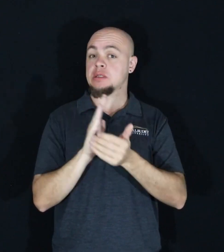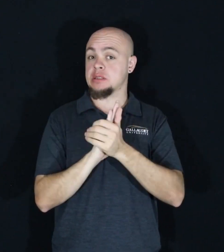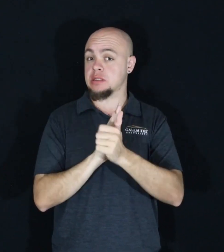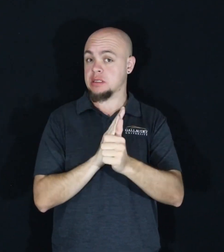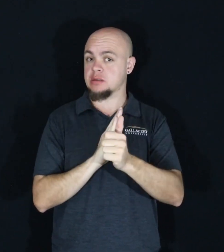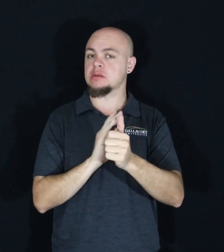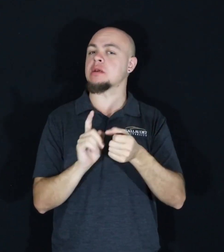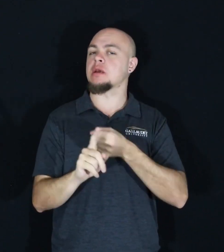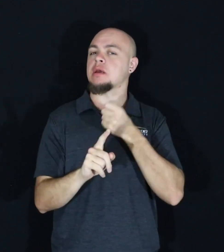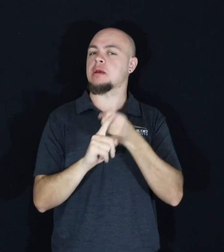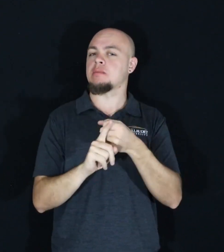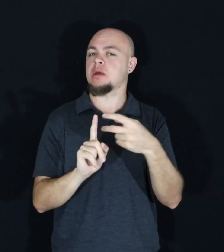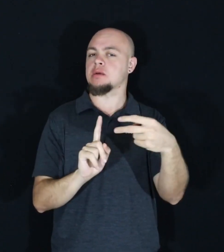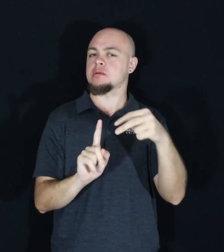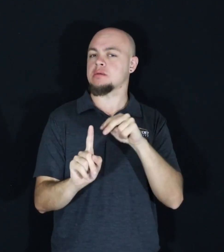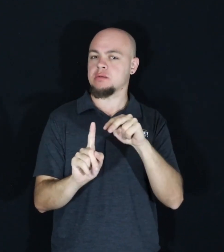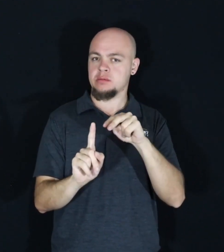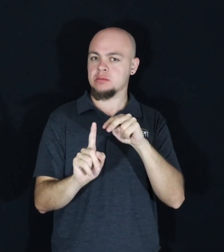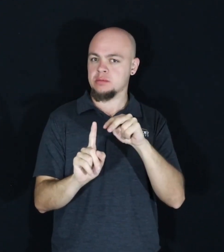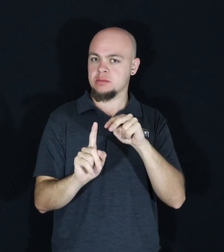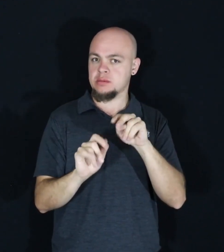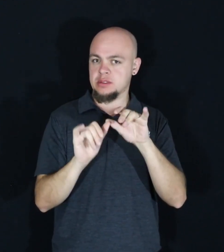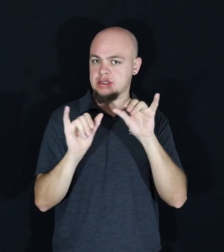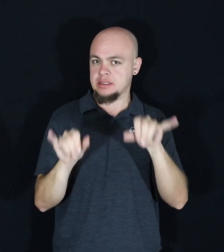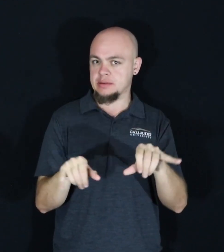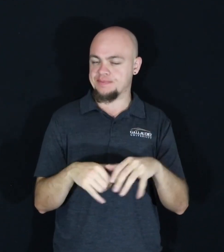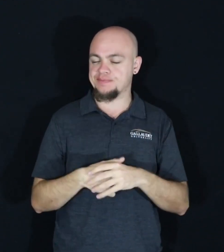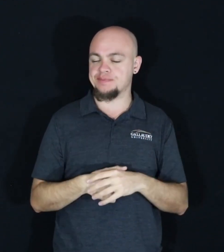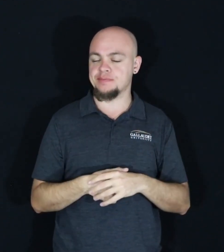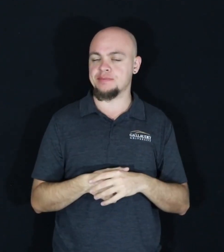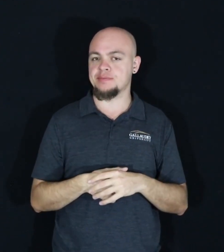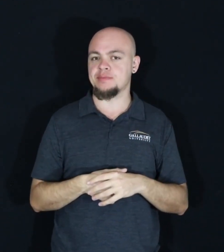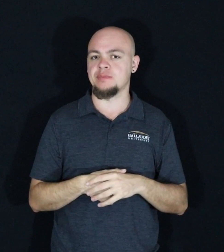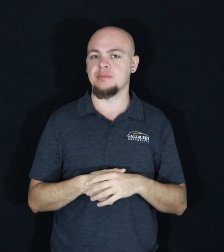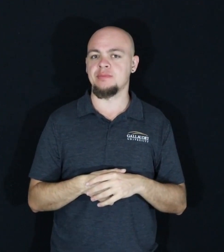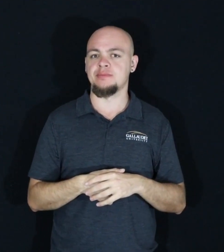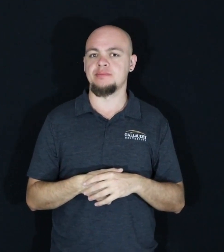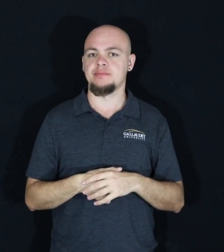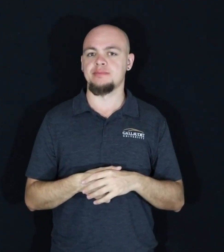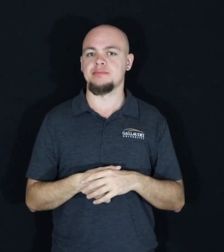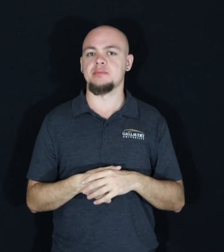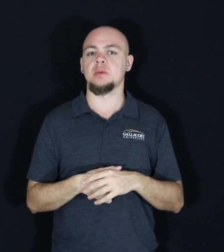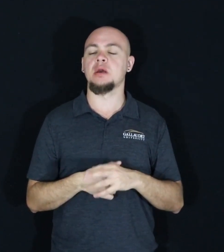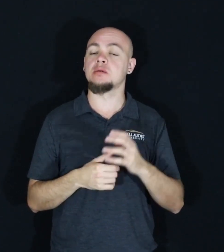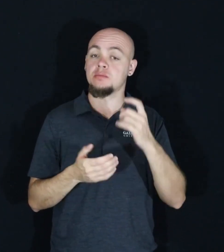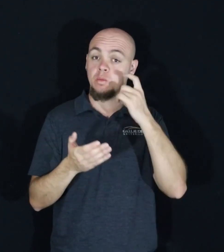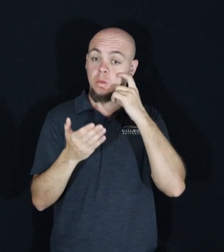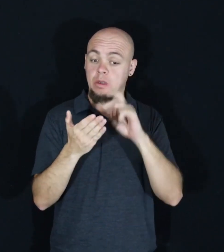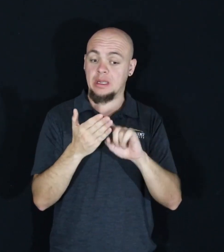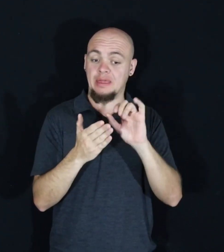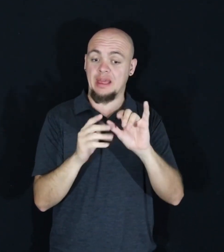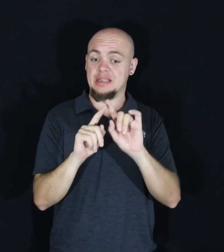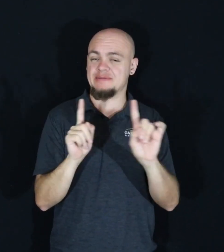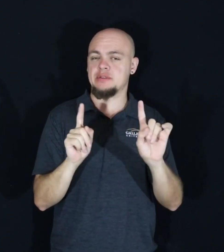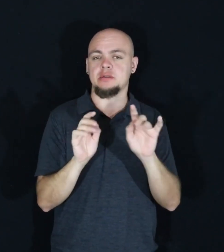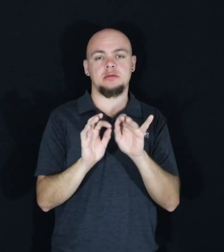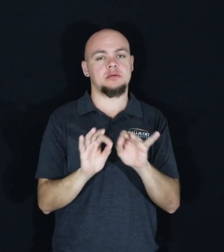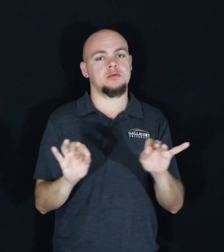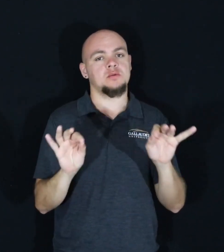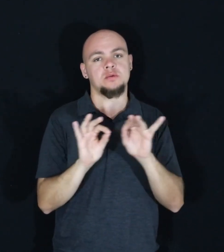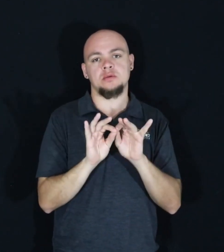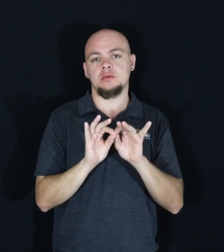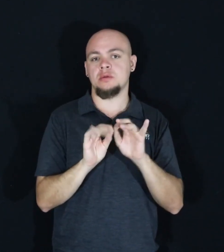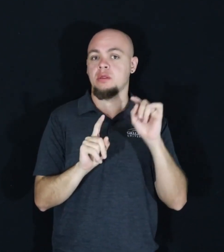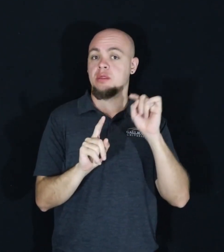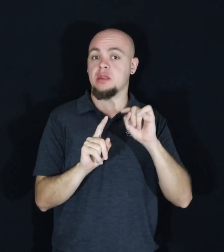systems. So it is crucial to recognize this difference because this is a